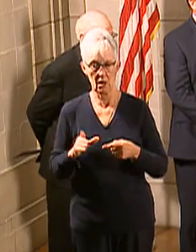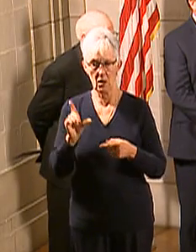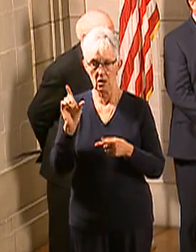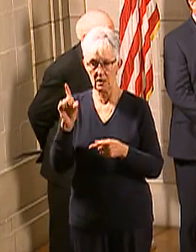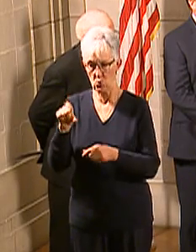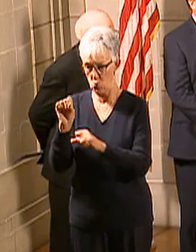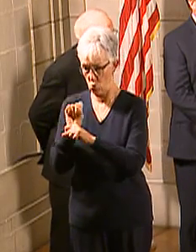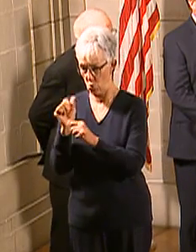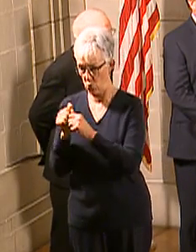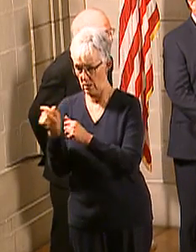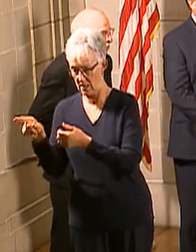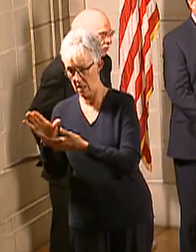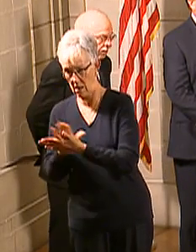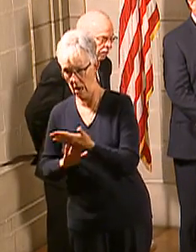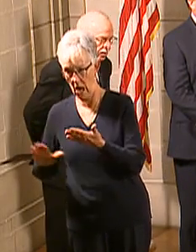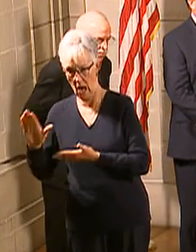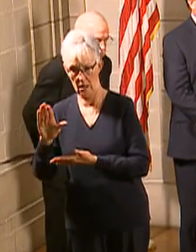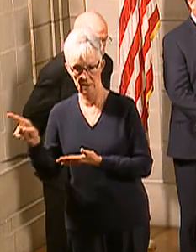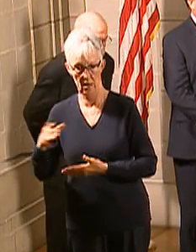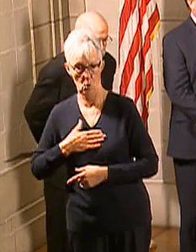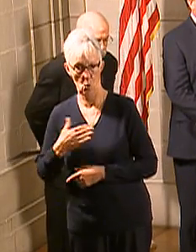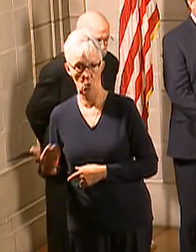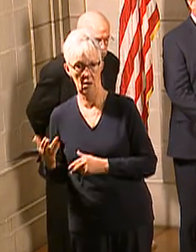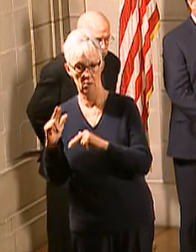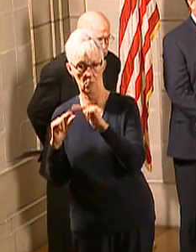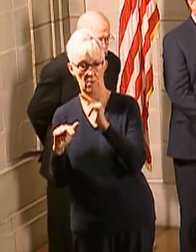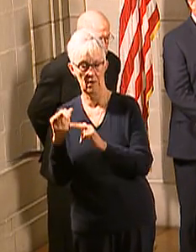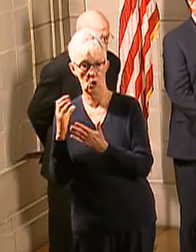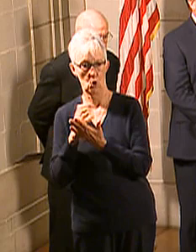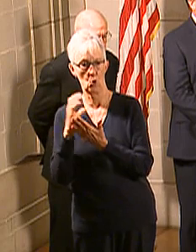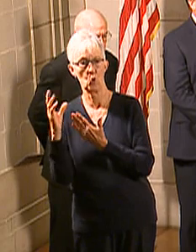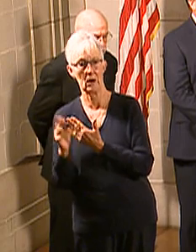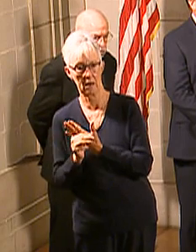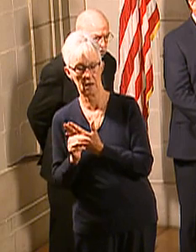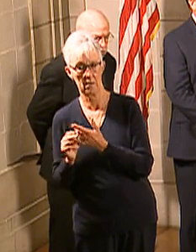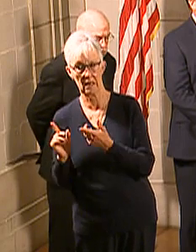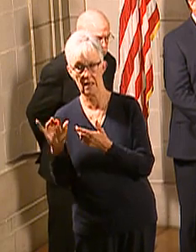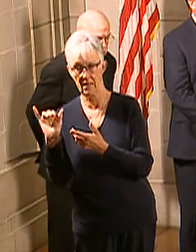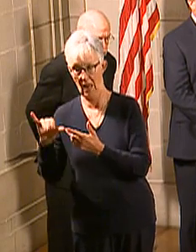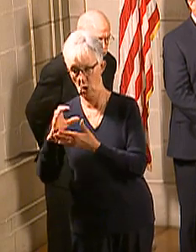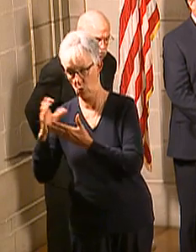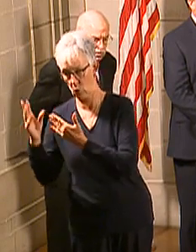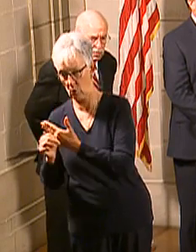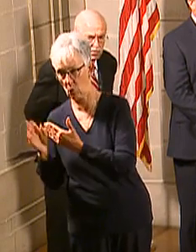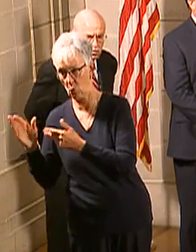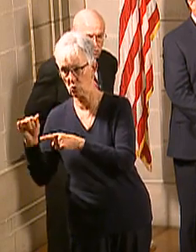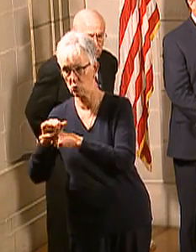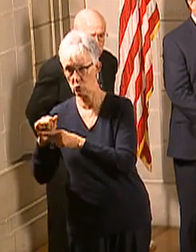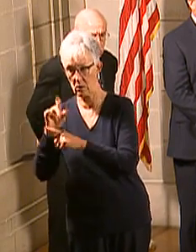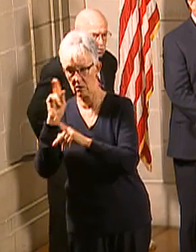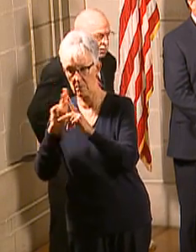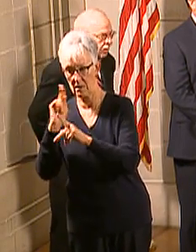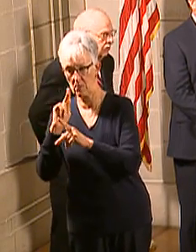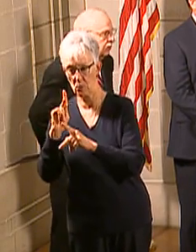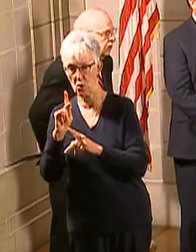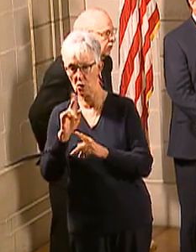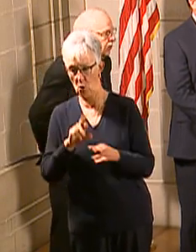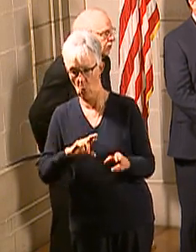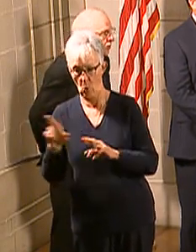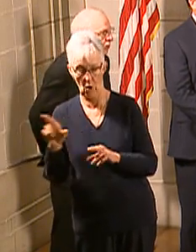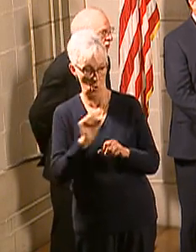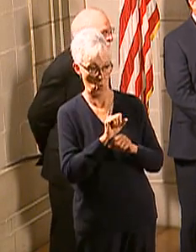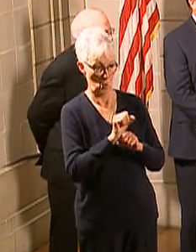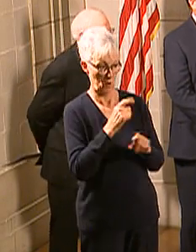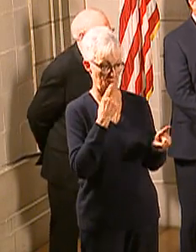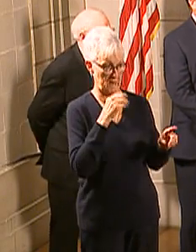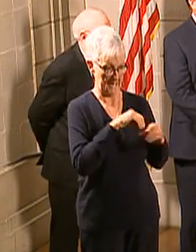that's even specific to the needs that we have within our organization. So again, it's just going back to creating those relationships and partnerships. And then